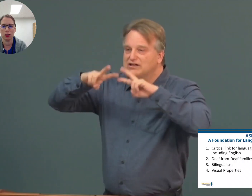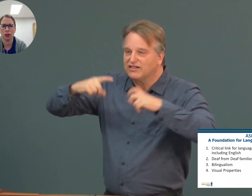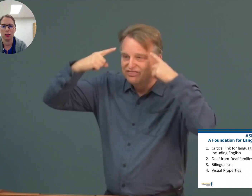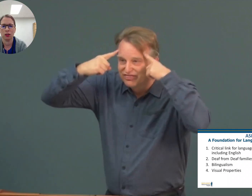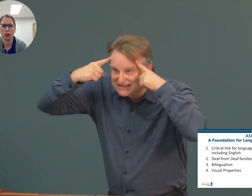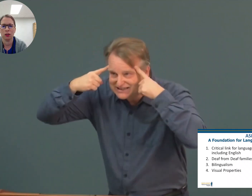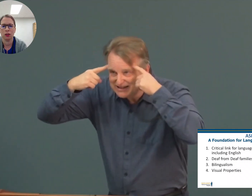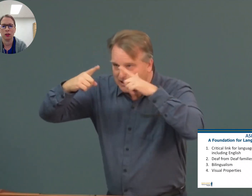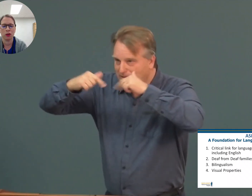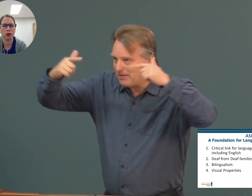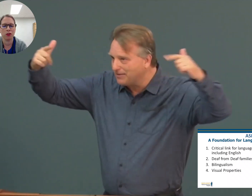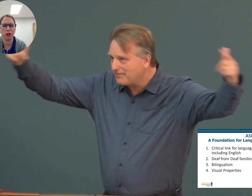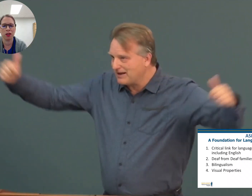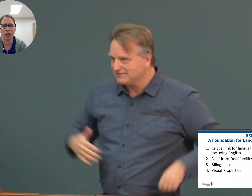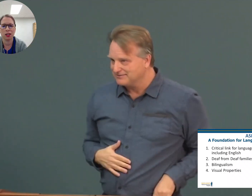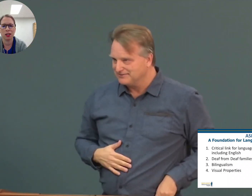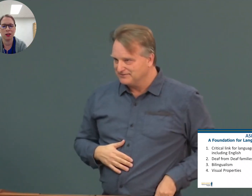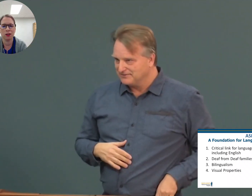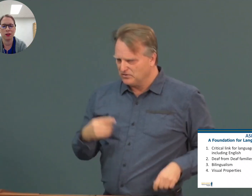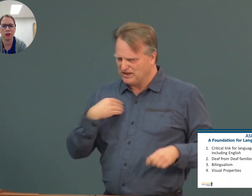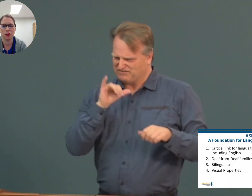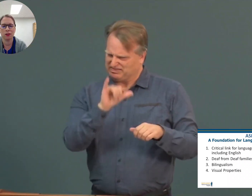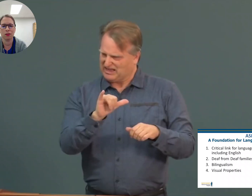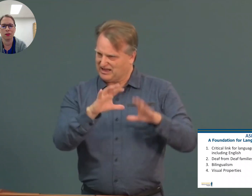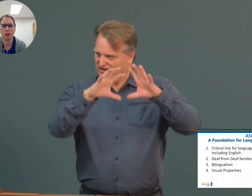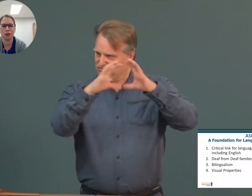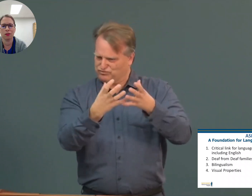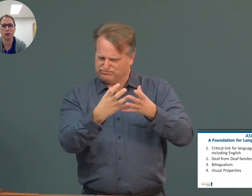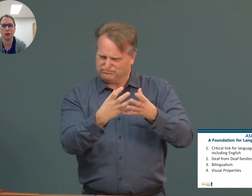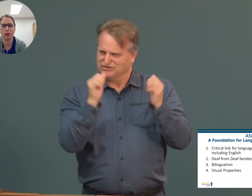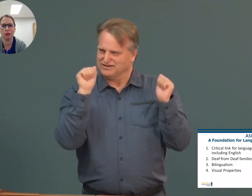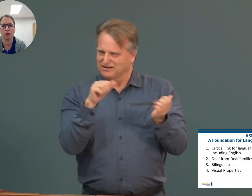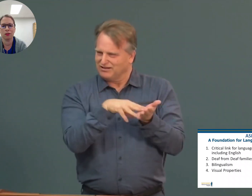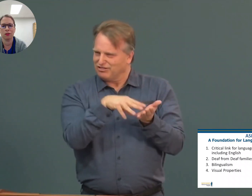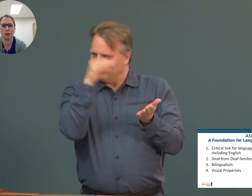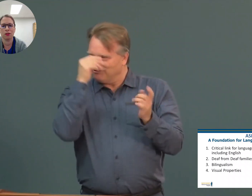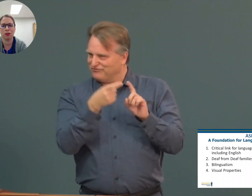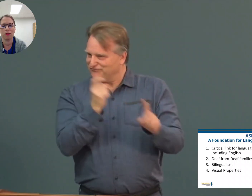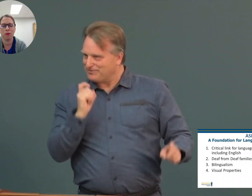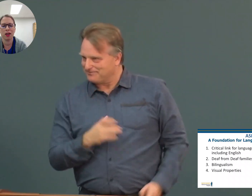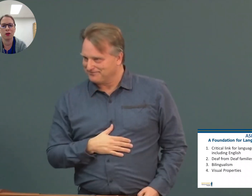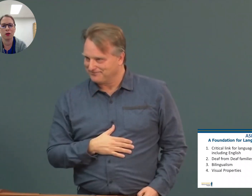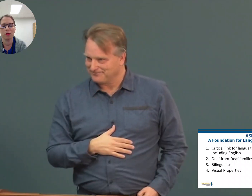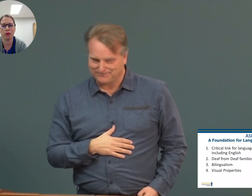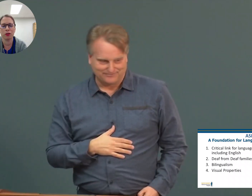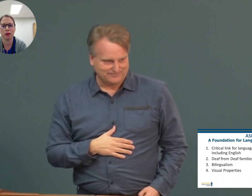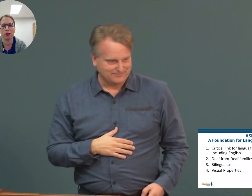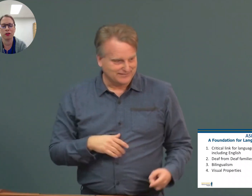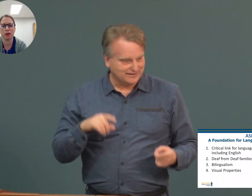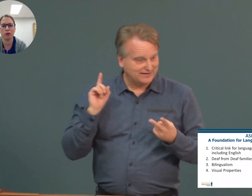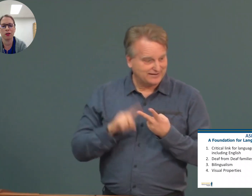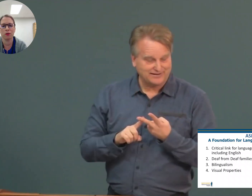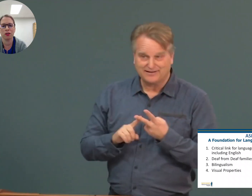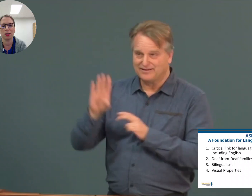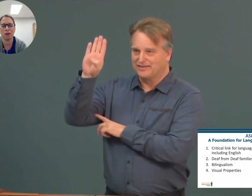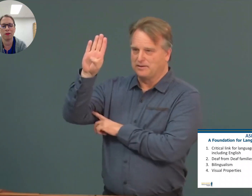with critical thinking skills. So from that group of children, children raised in deaf